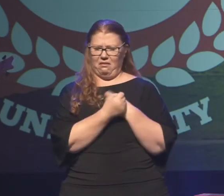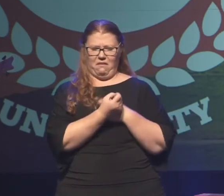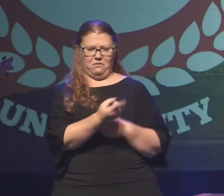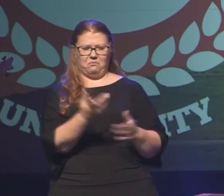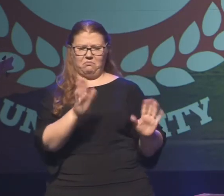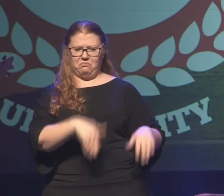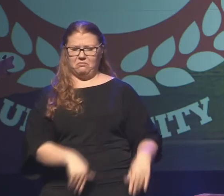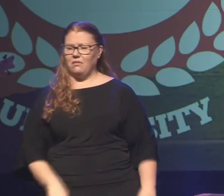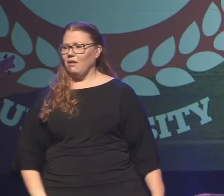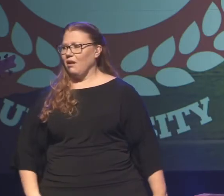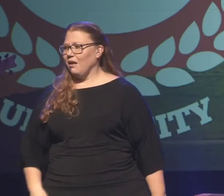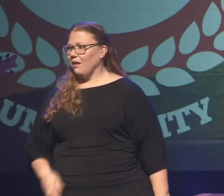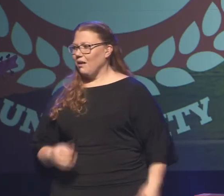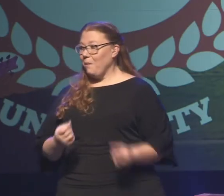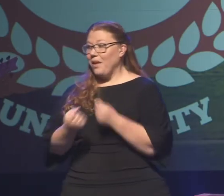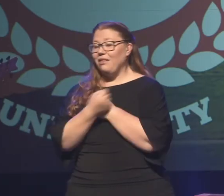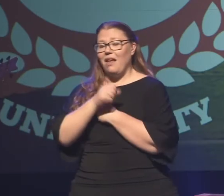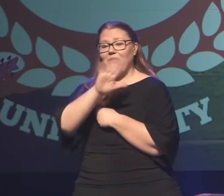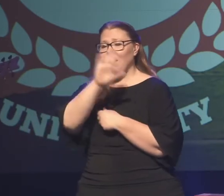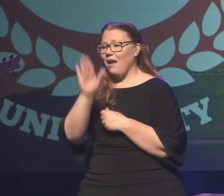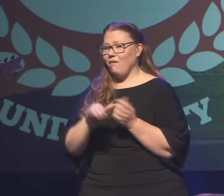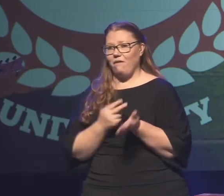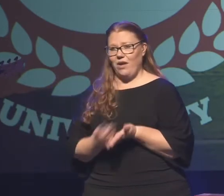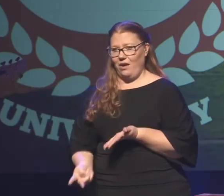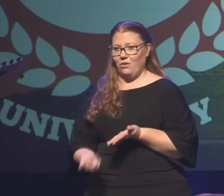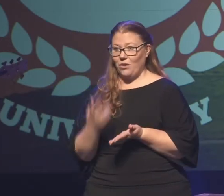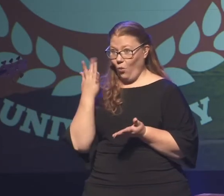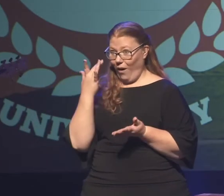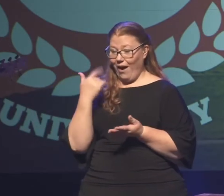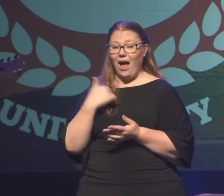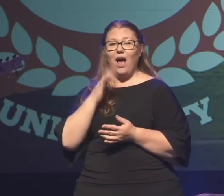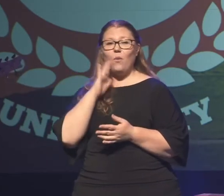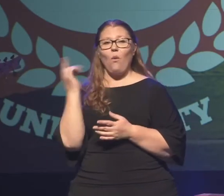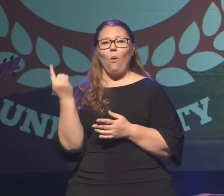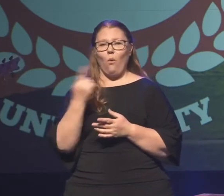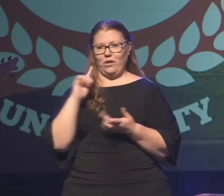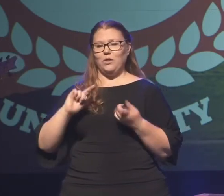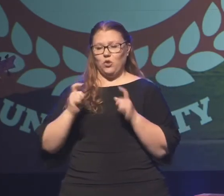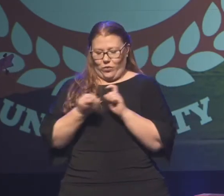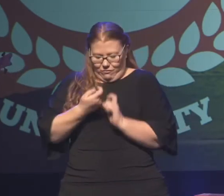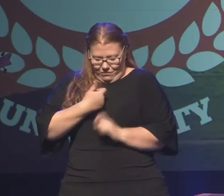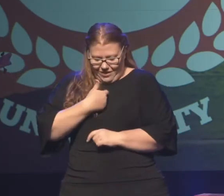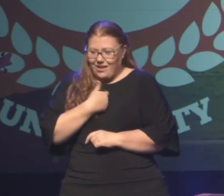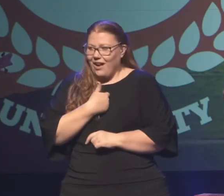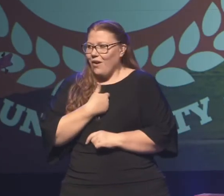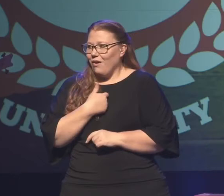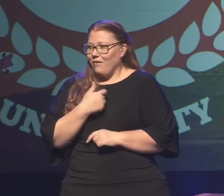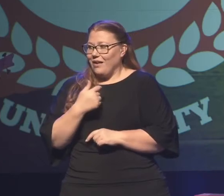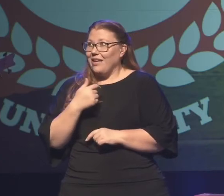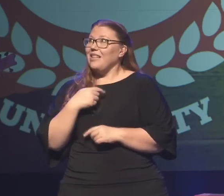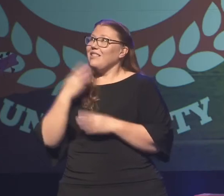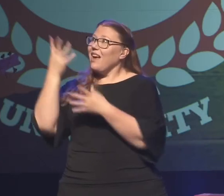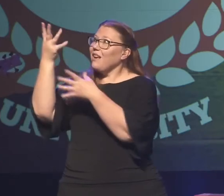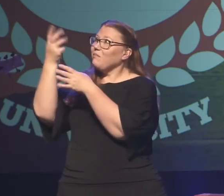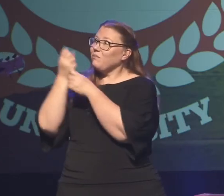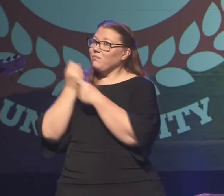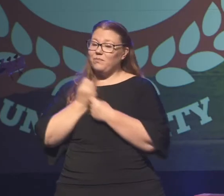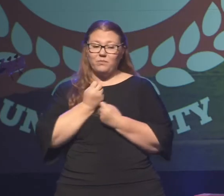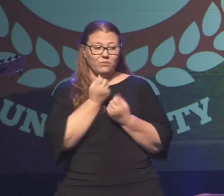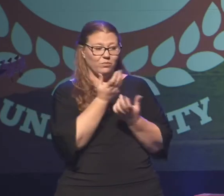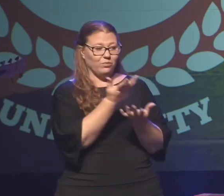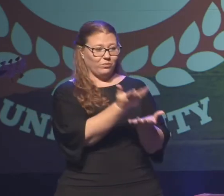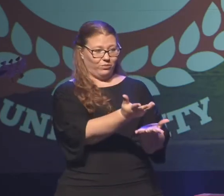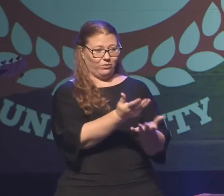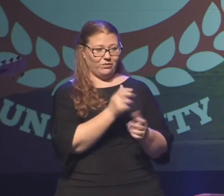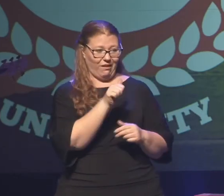Love never fails, because I will always be transformed as I extend God's love to